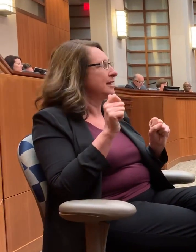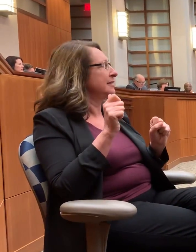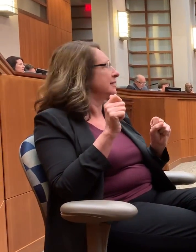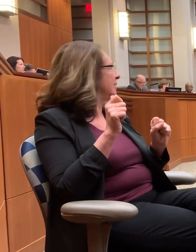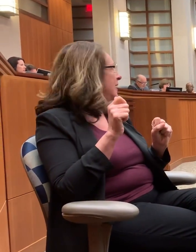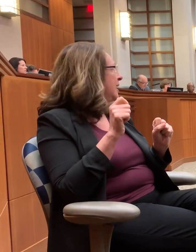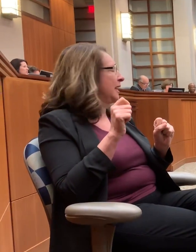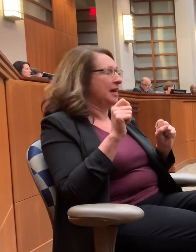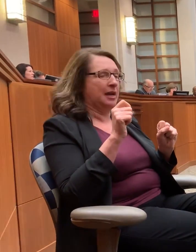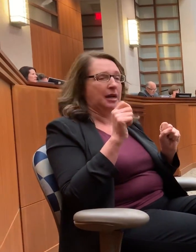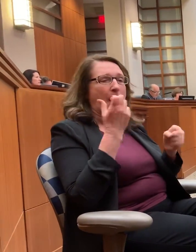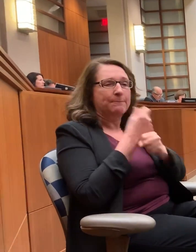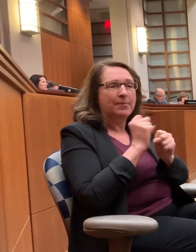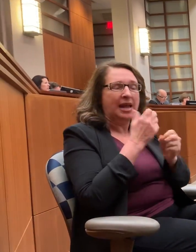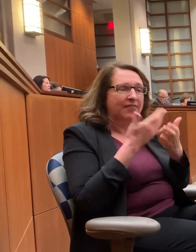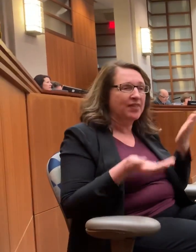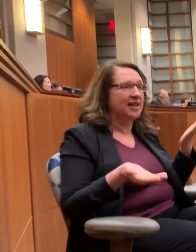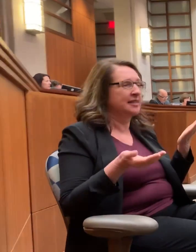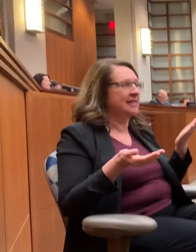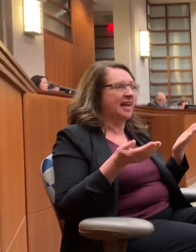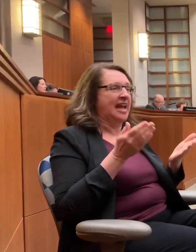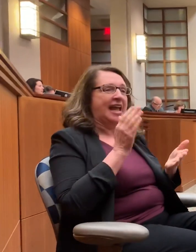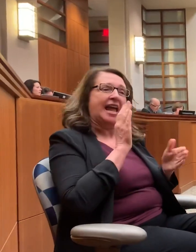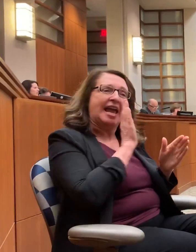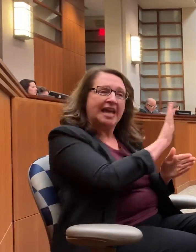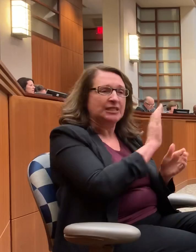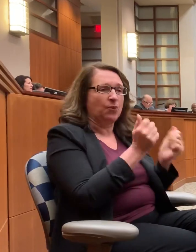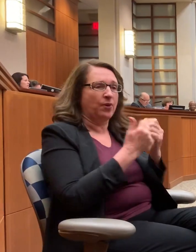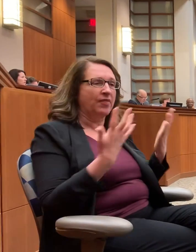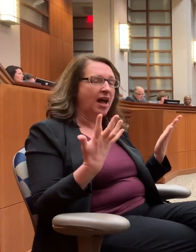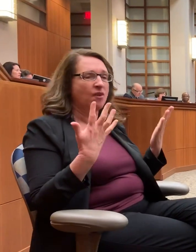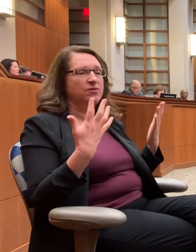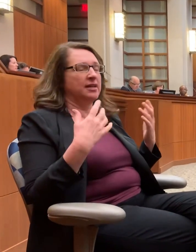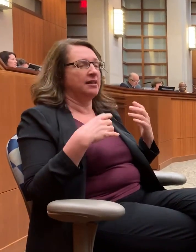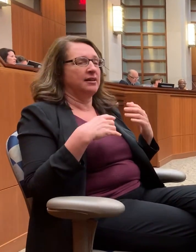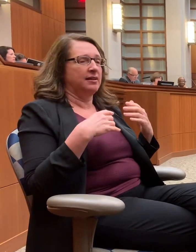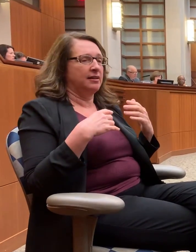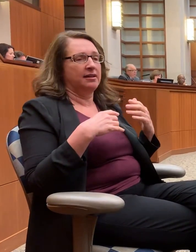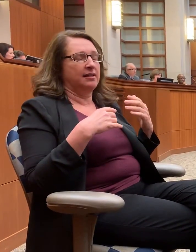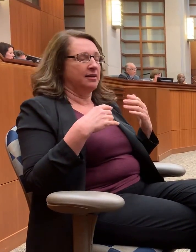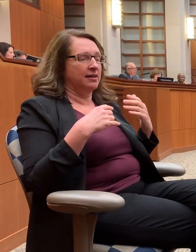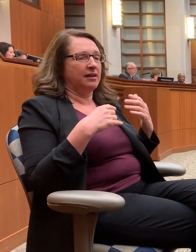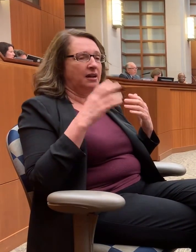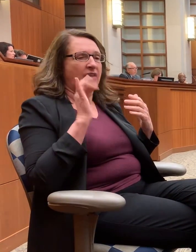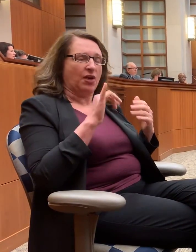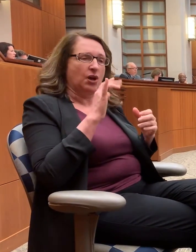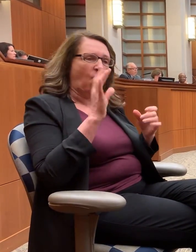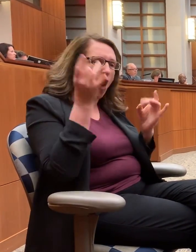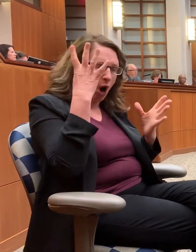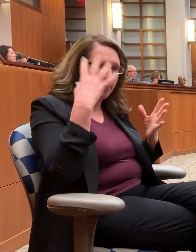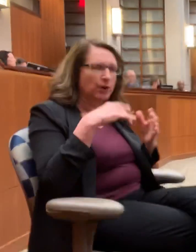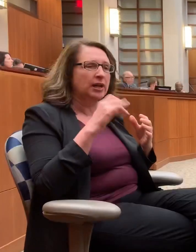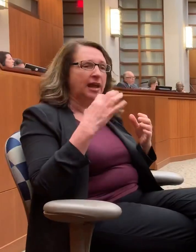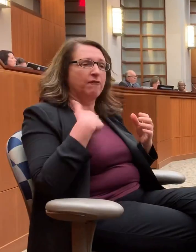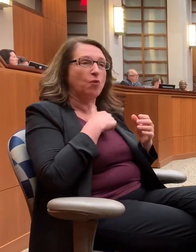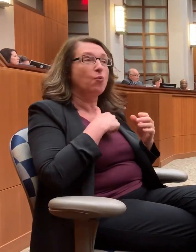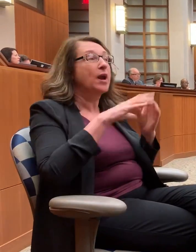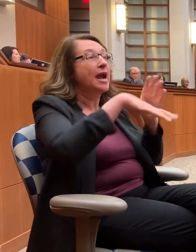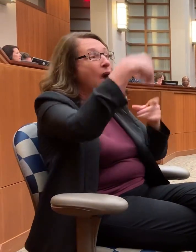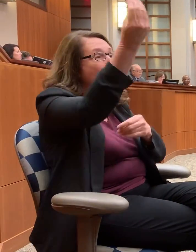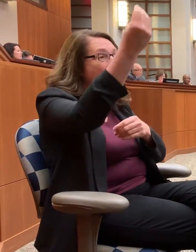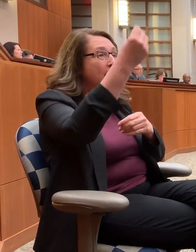who is making things his without that are horrible, if we walk